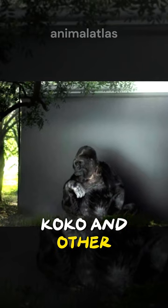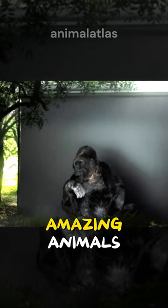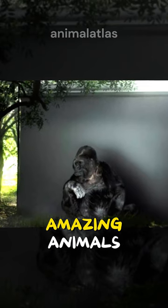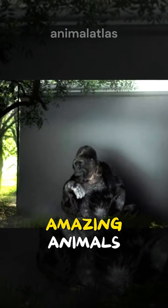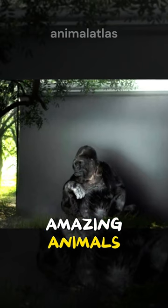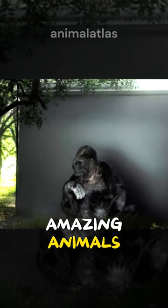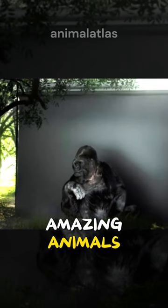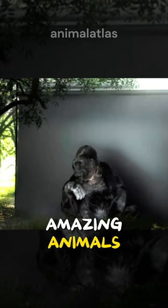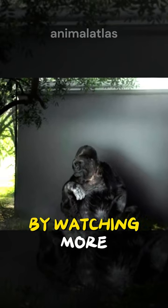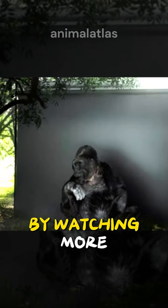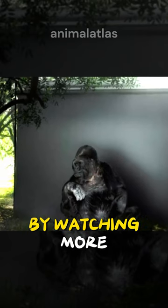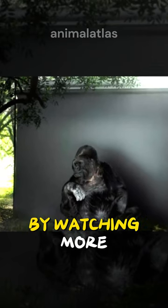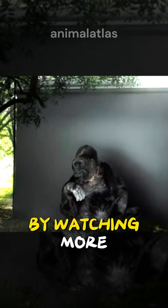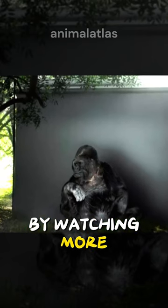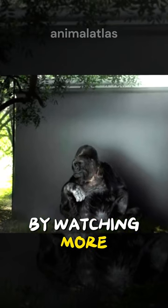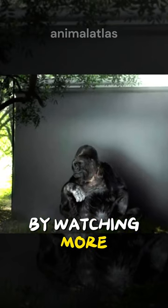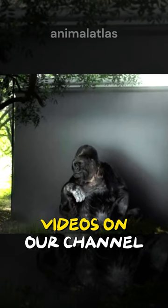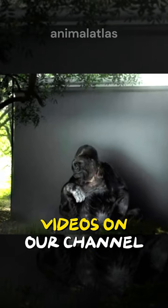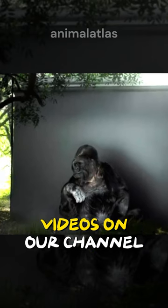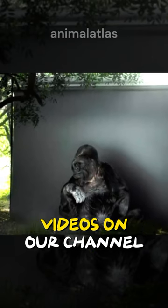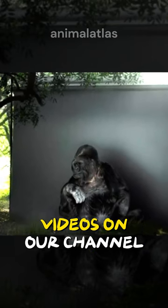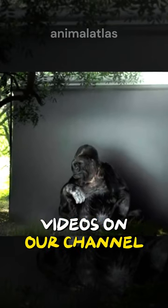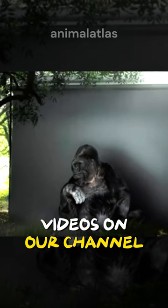amazing animals by watching more videos on our channel.